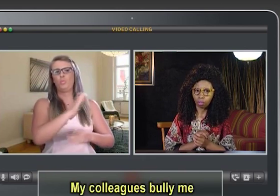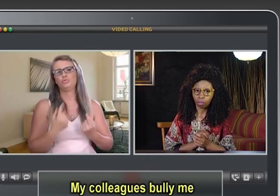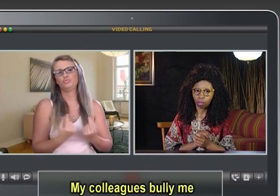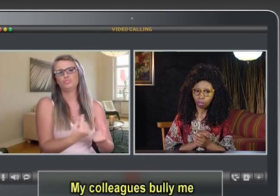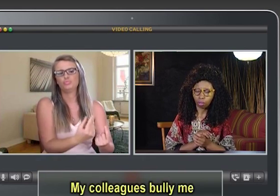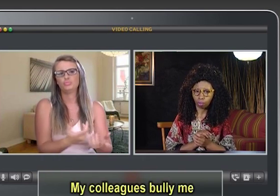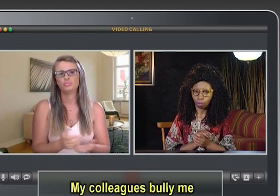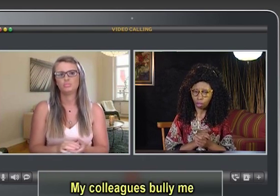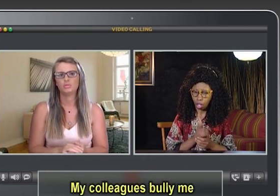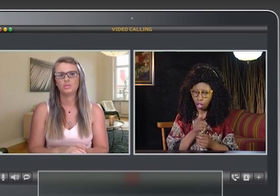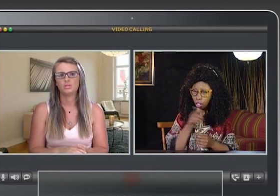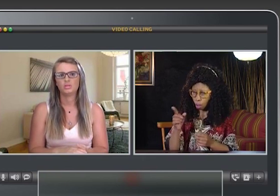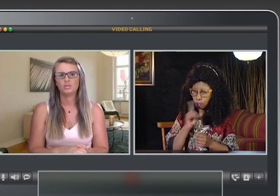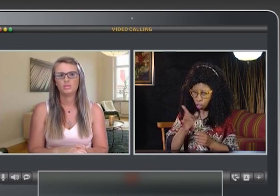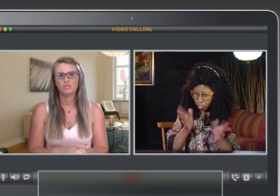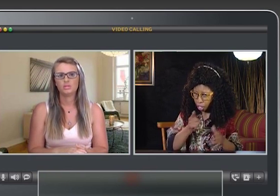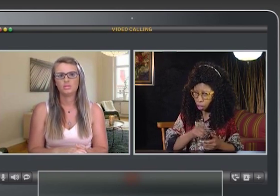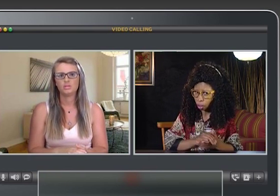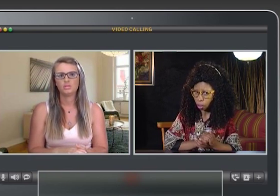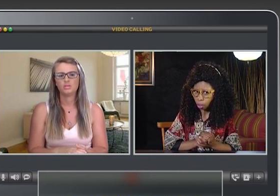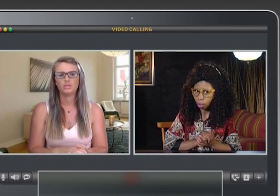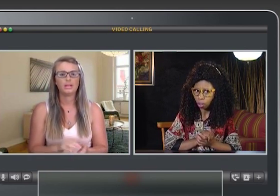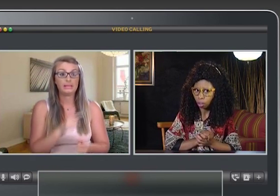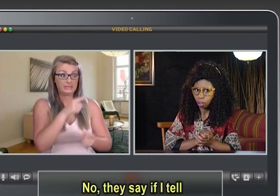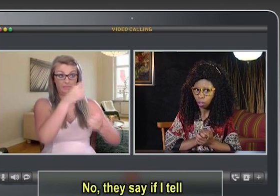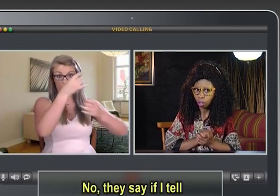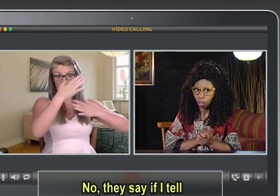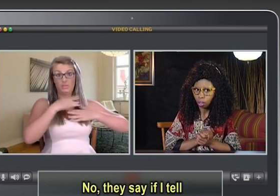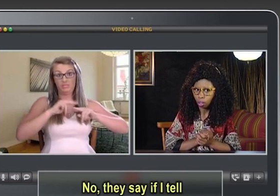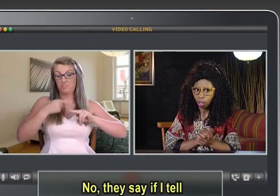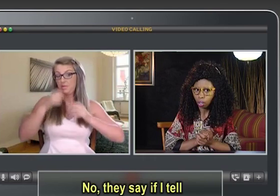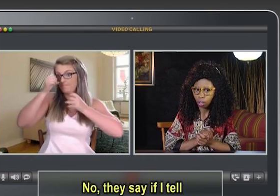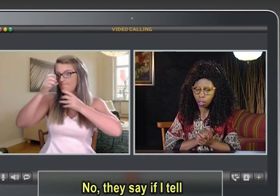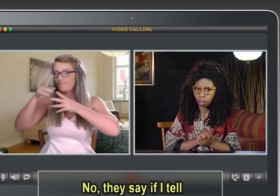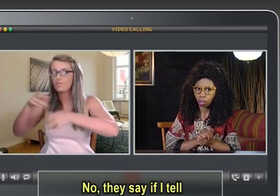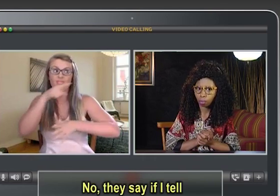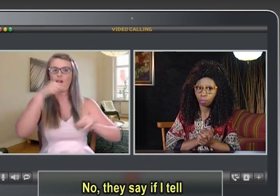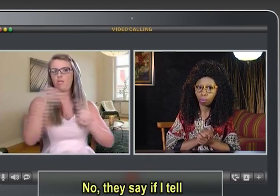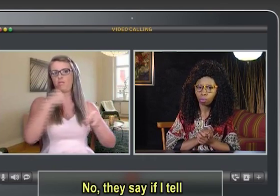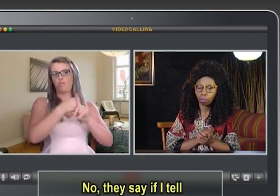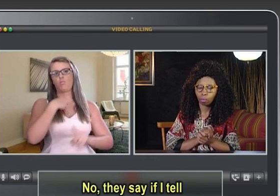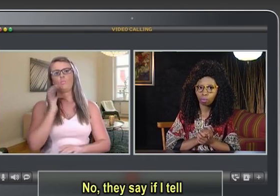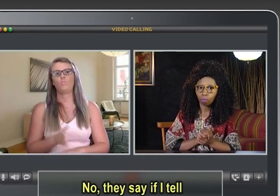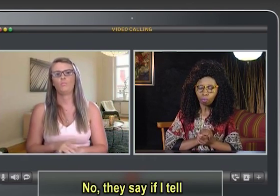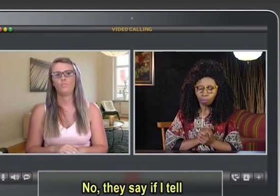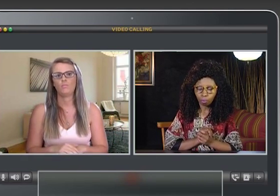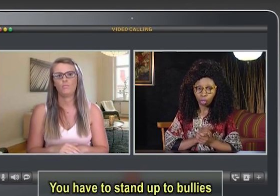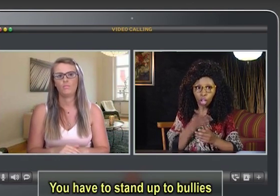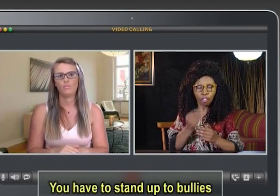doing their work for them. Have you told your boss? No. They say if I tell anyone they'll beat me up. You have to stand